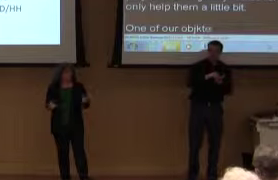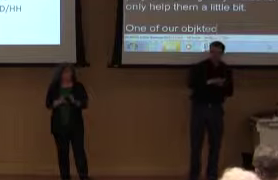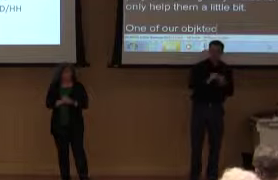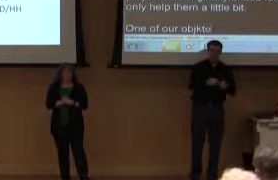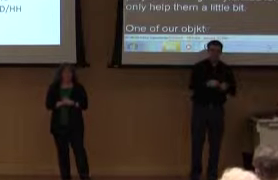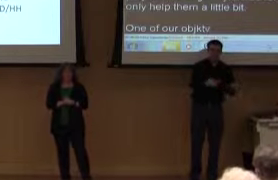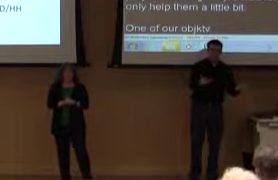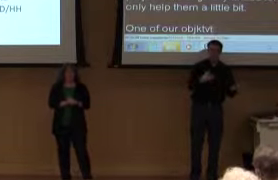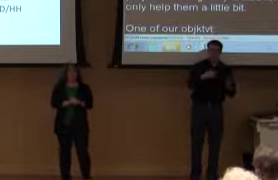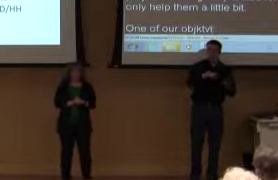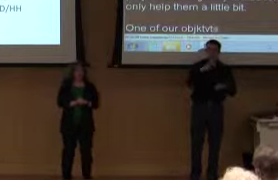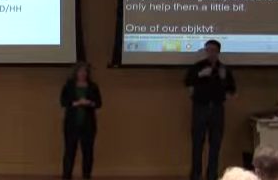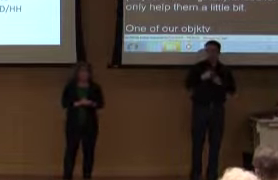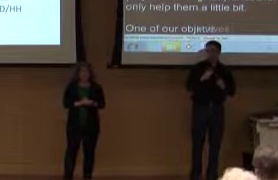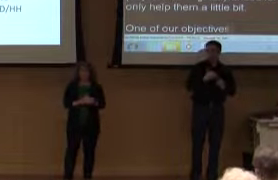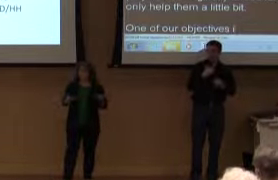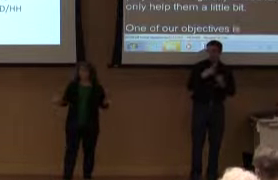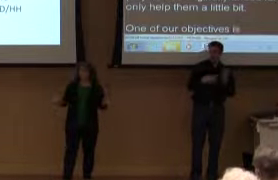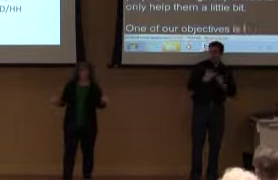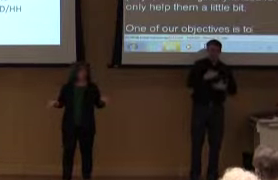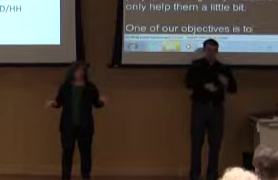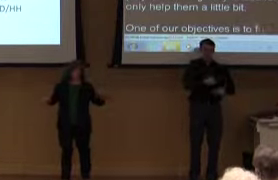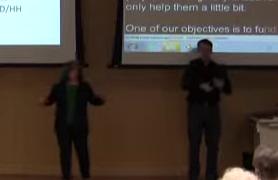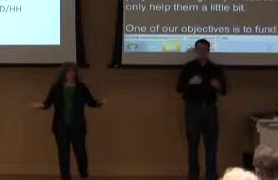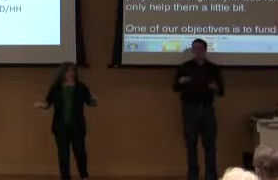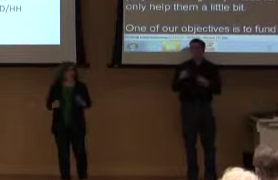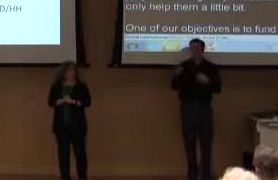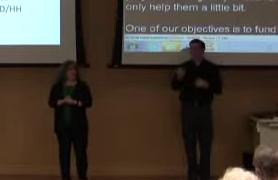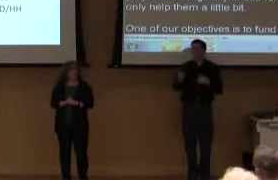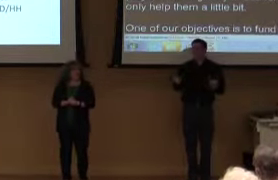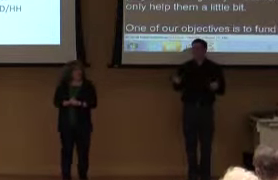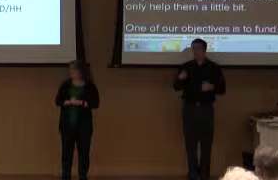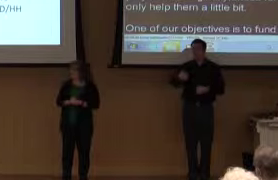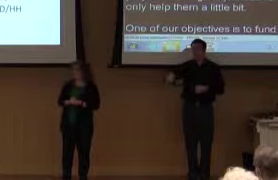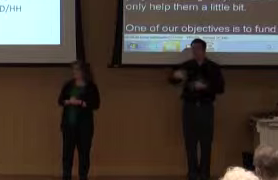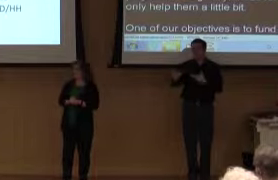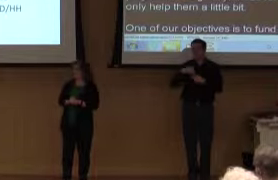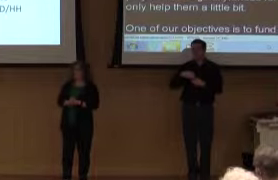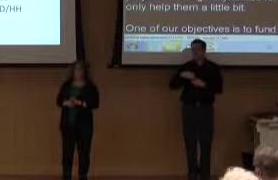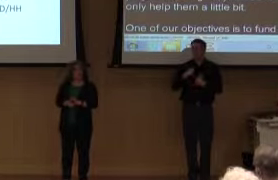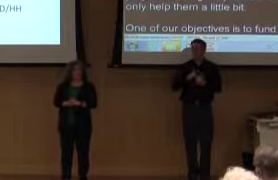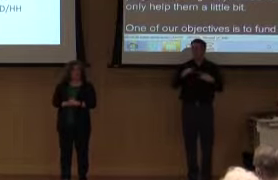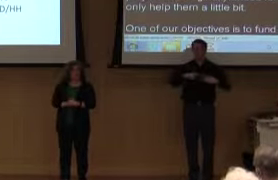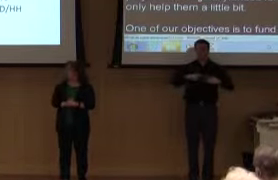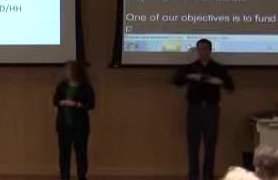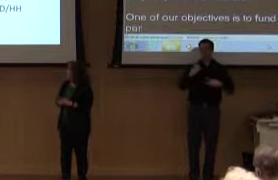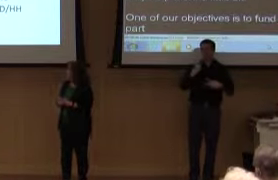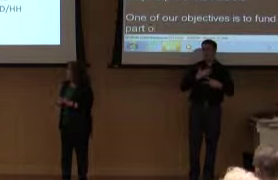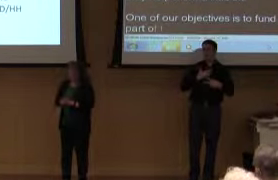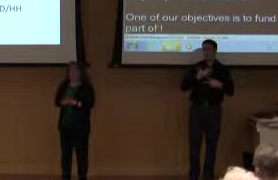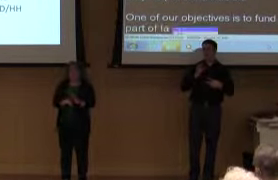the findings of the project, the processes. I'm doing that right here, right now, so you're helping me to fulfill my